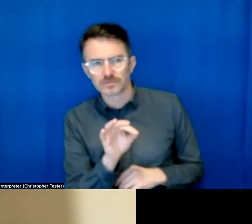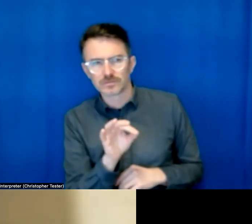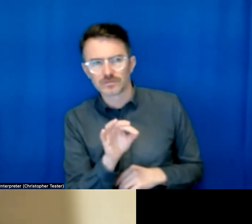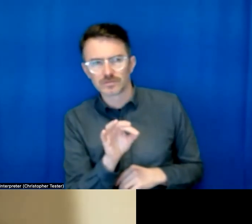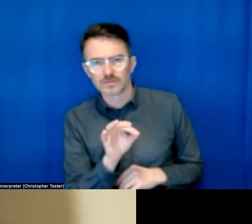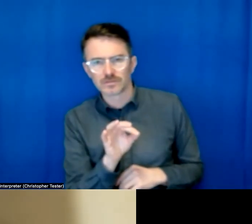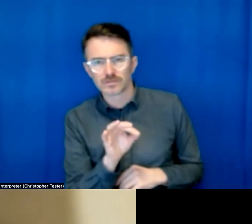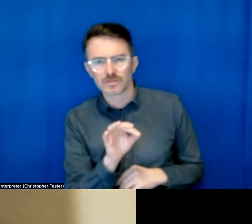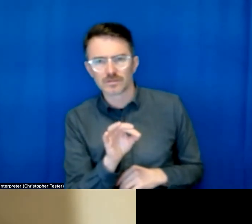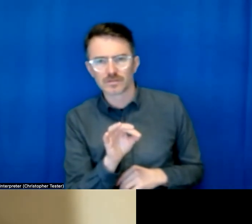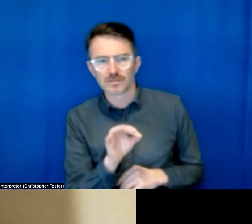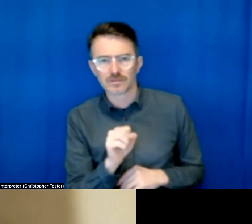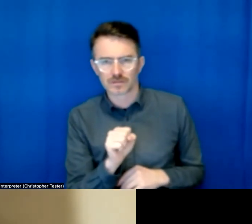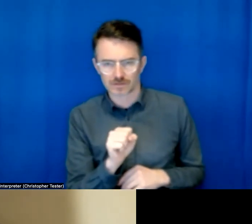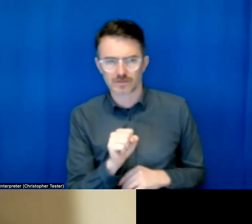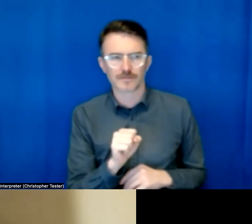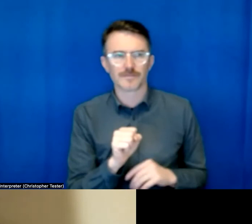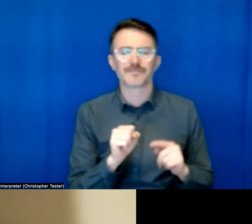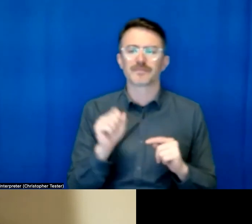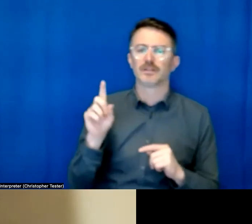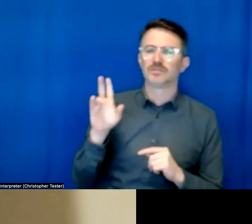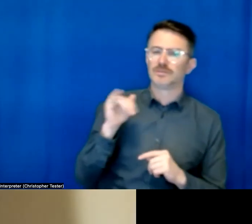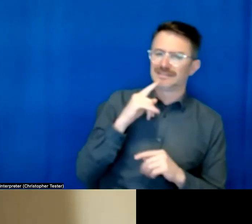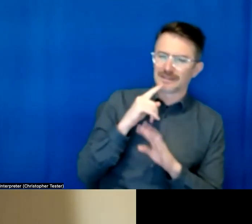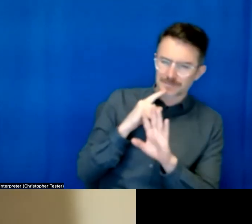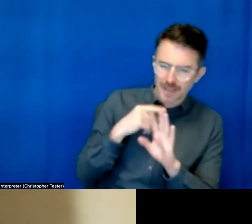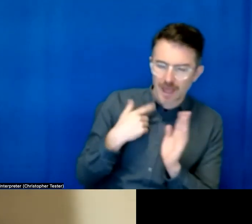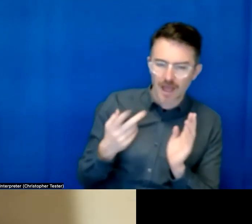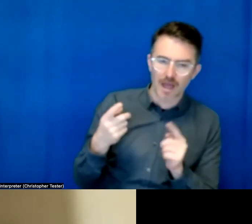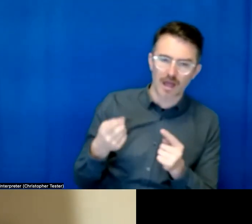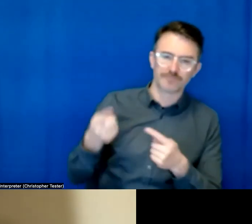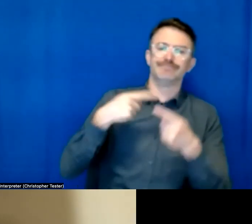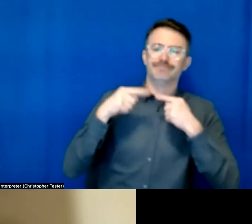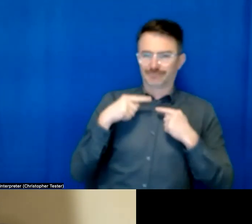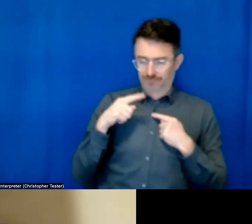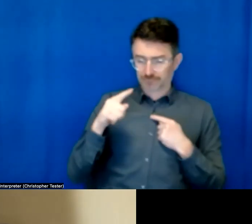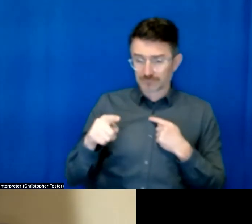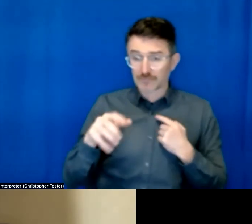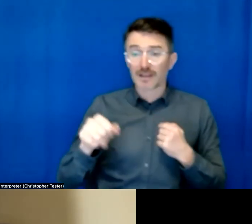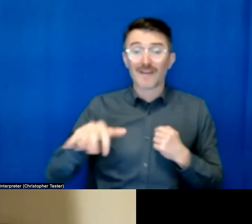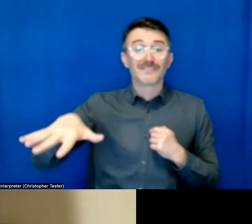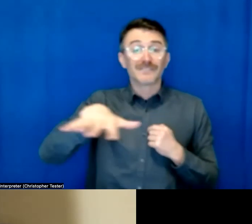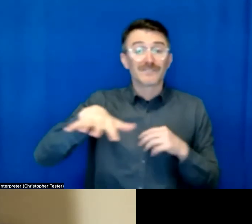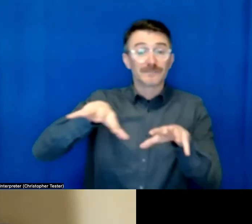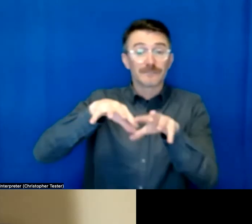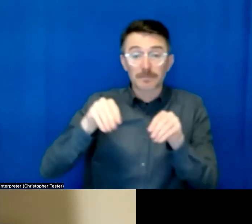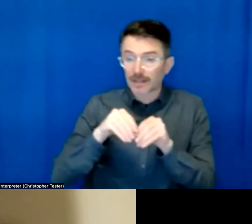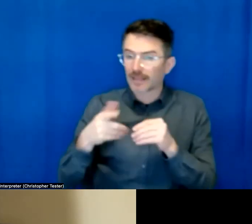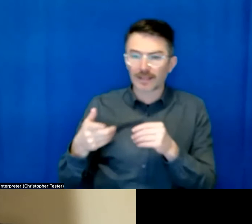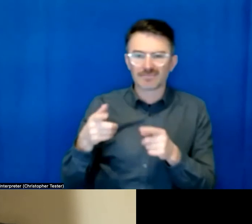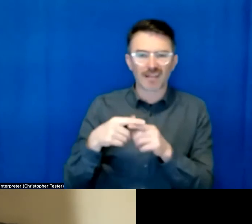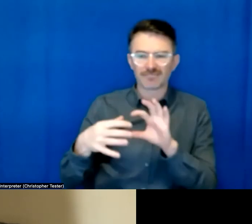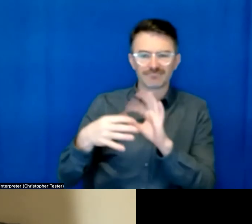their family, but are there any partnership that can help such institutional disconnect to support persons